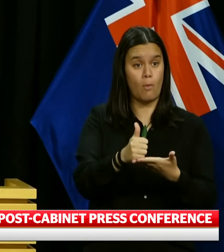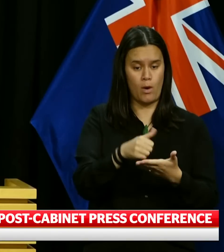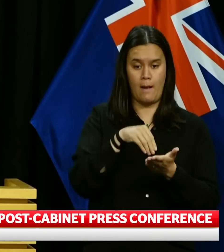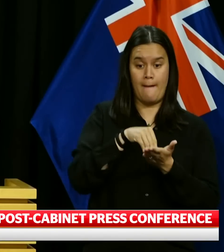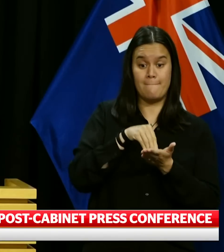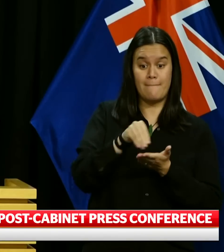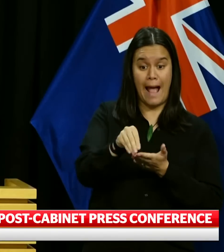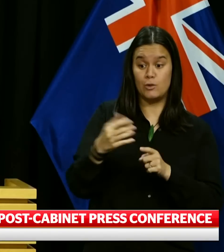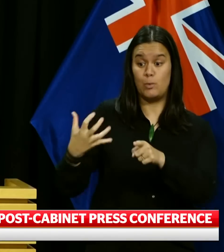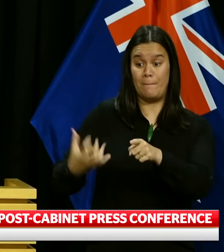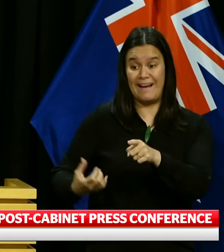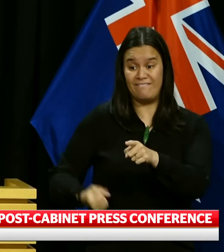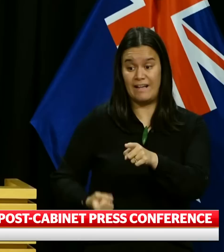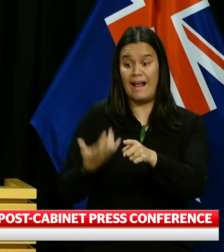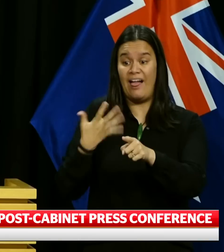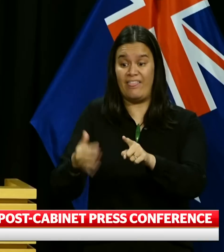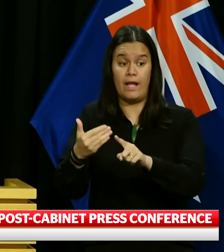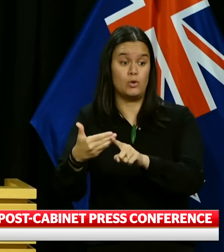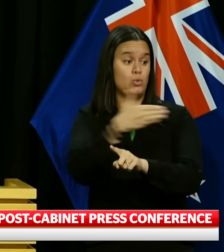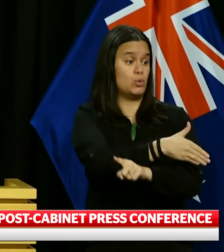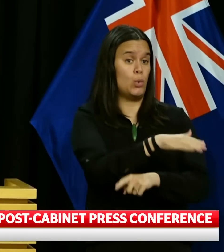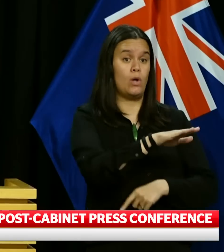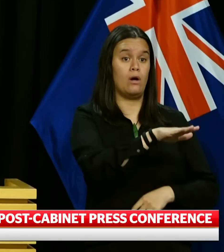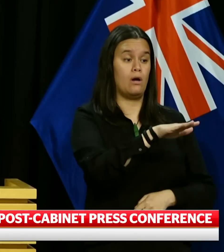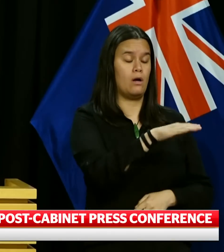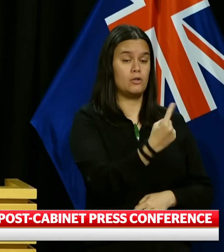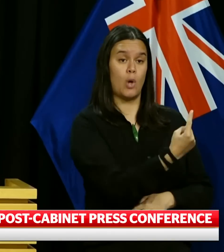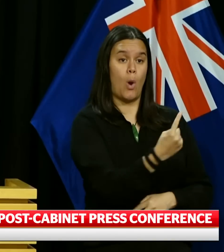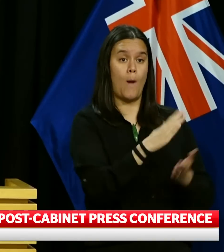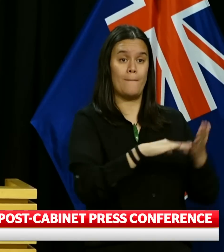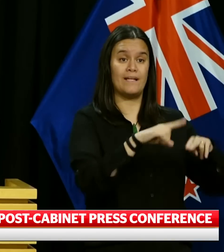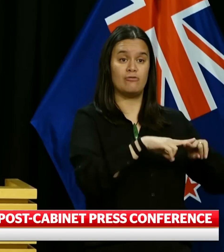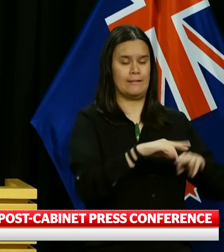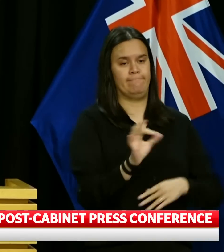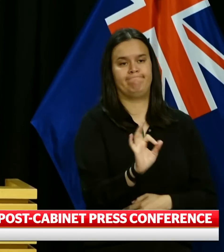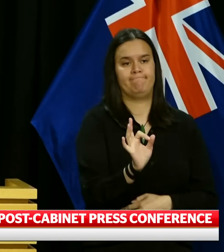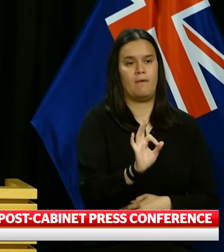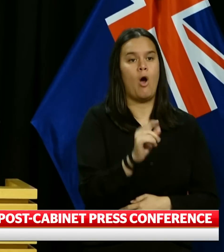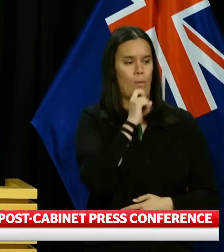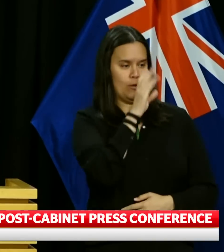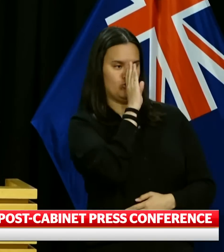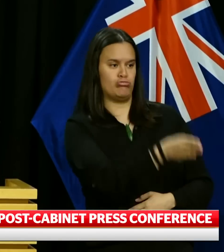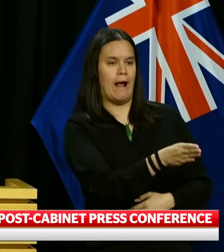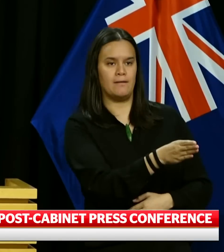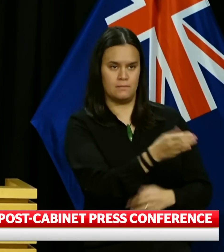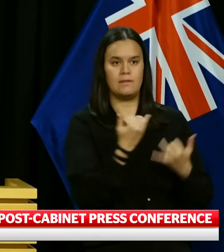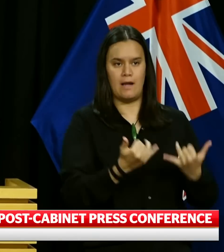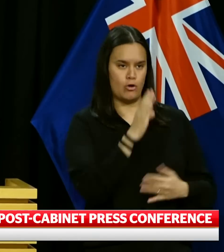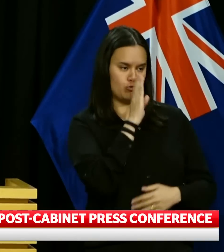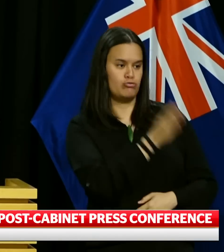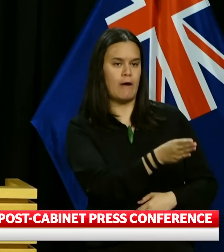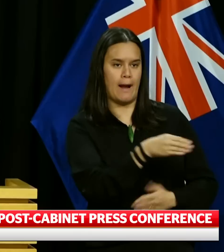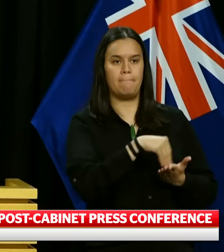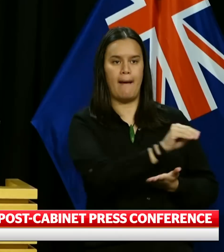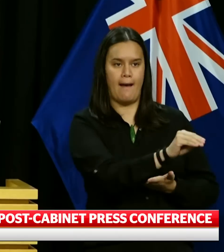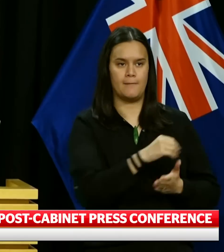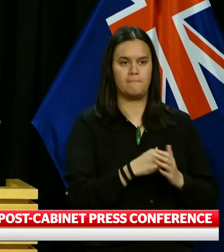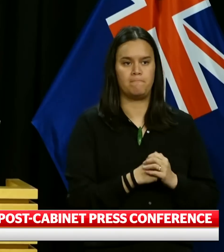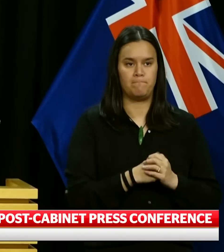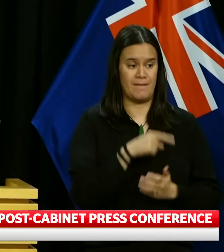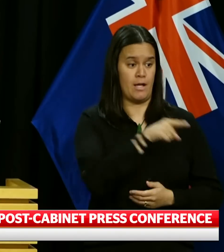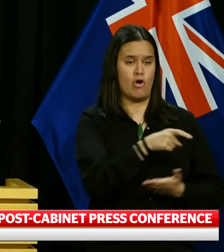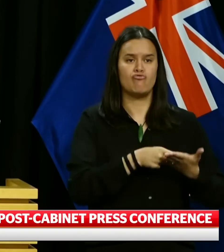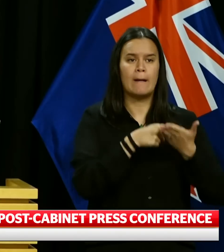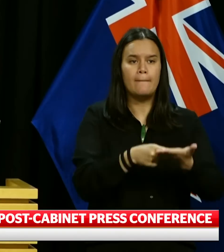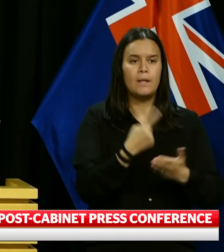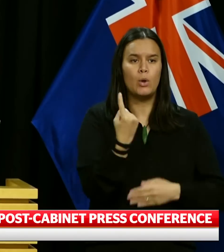directly to families rather than collected and paid out through the benefit payments as they are currently. This was a recommendation made